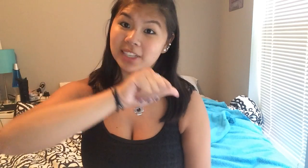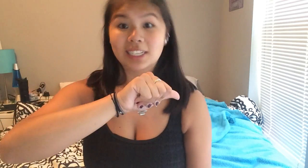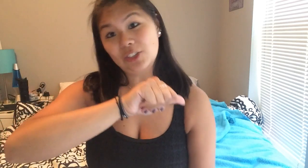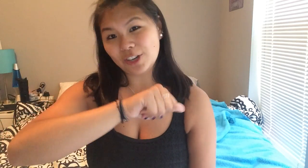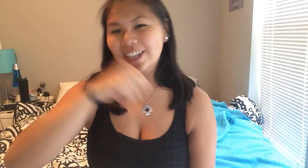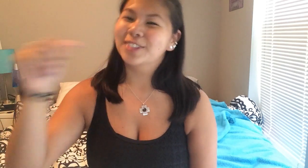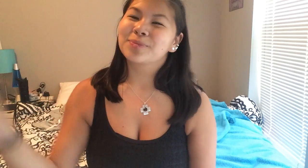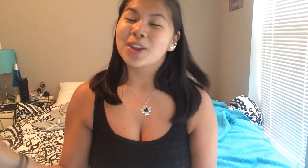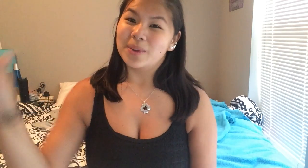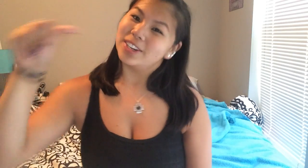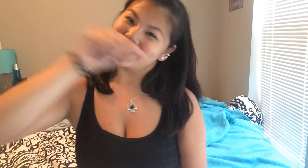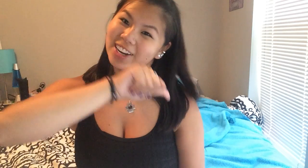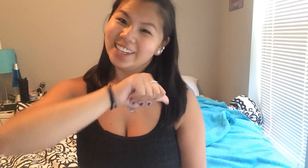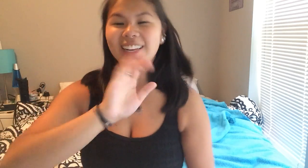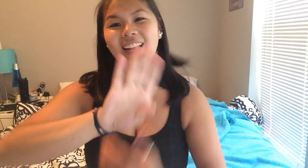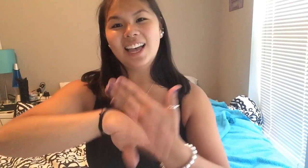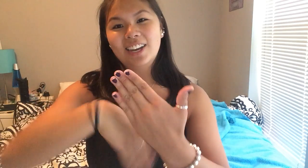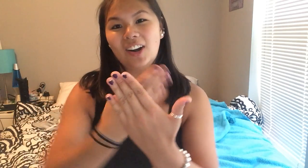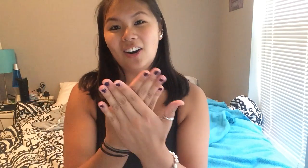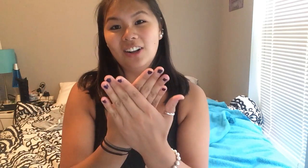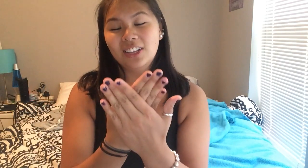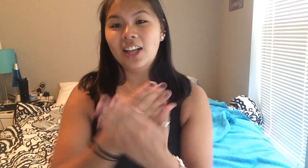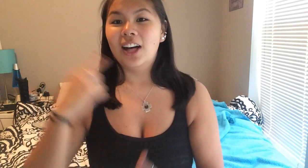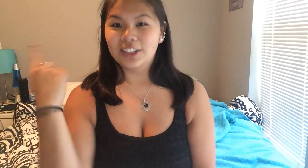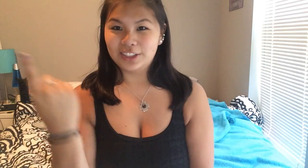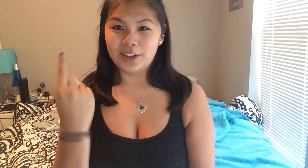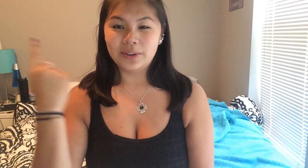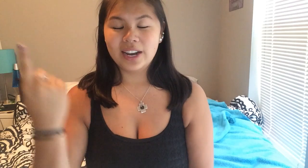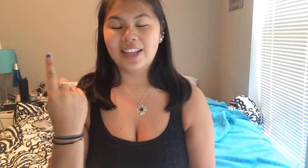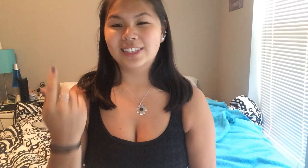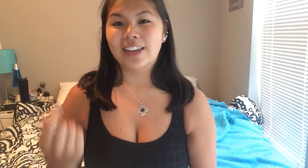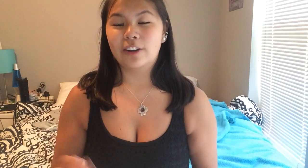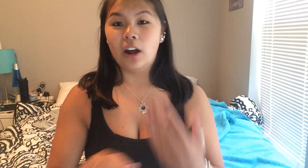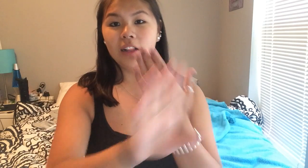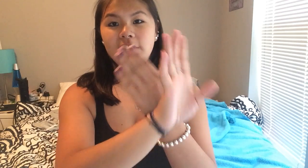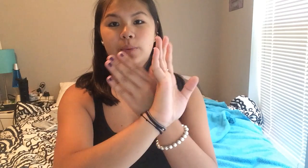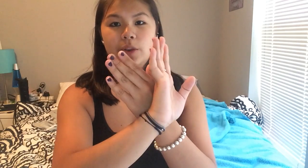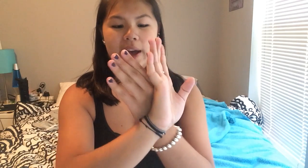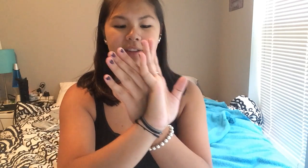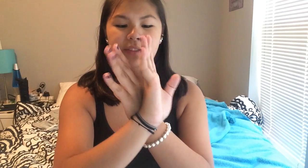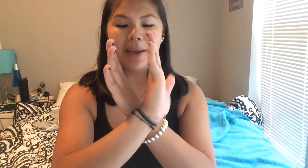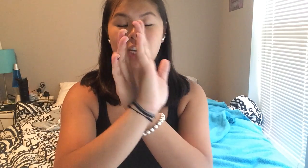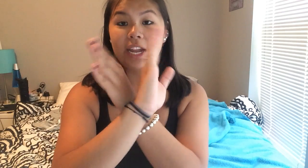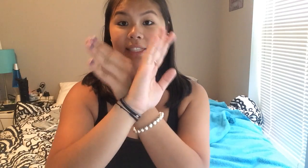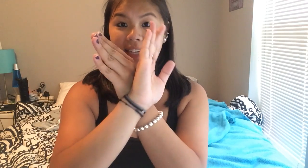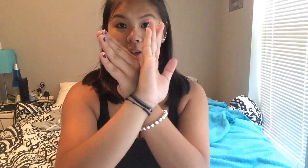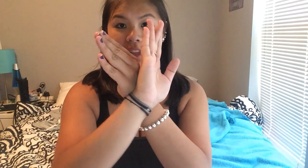because you're drunk. When you're drunk and all alone, and the sign for all is where you have the back of your hands together like